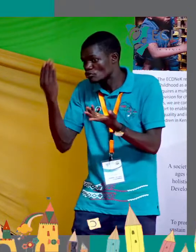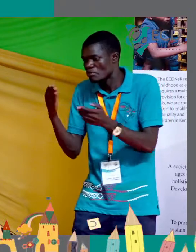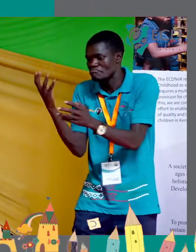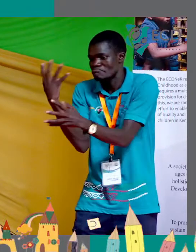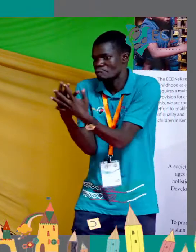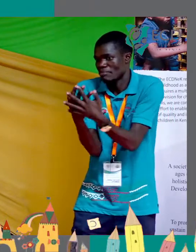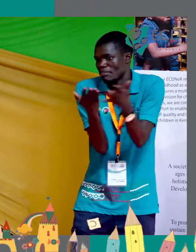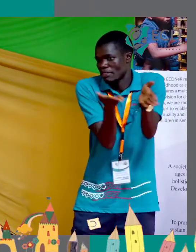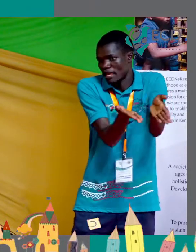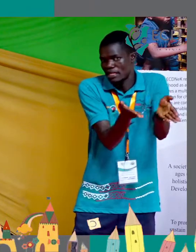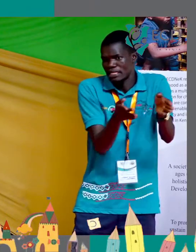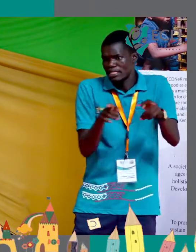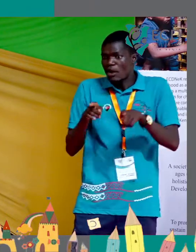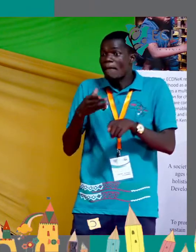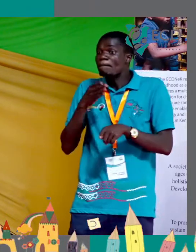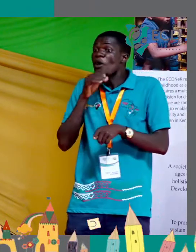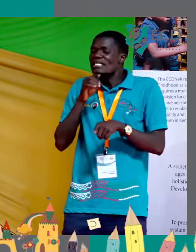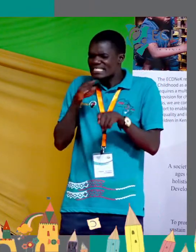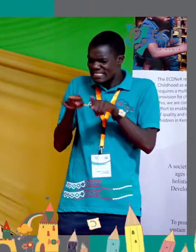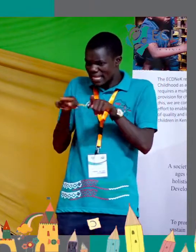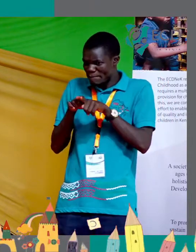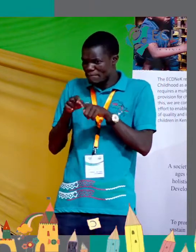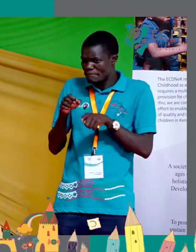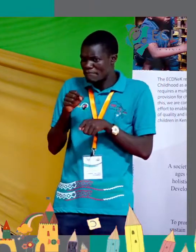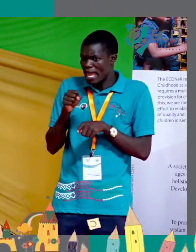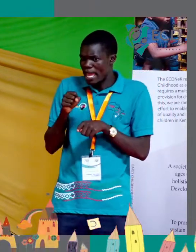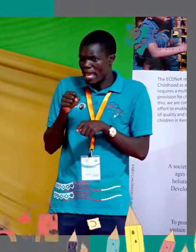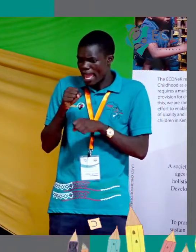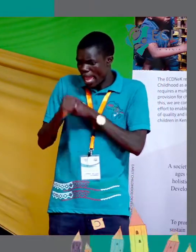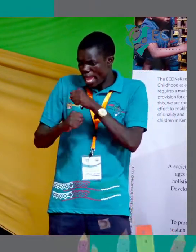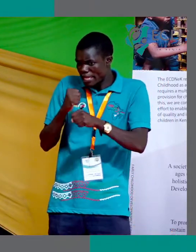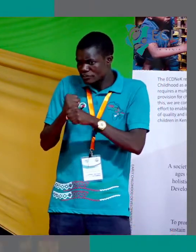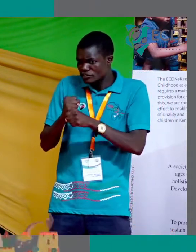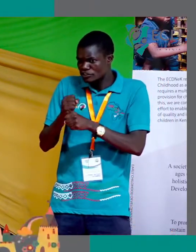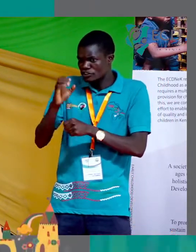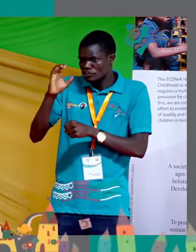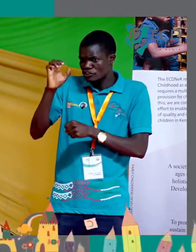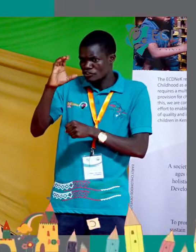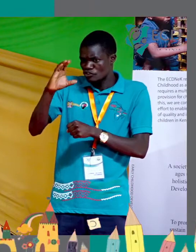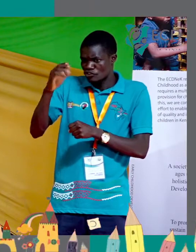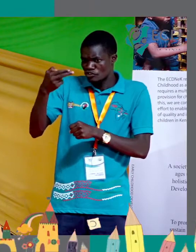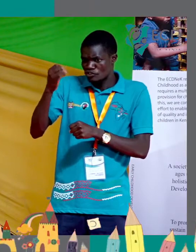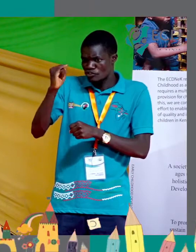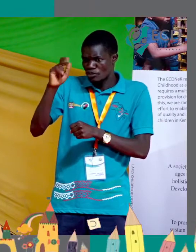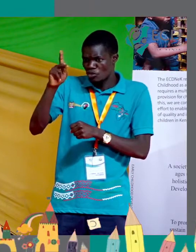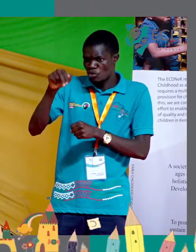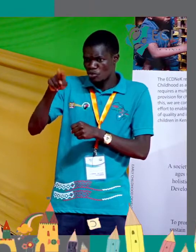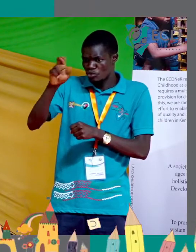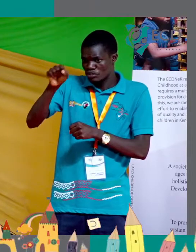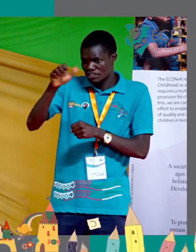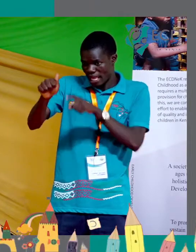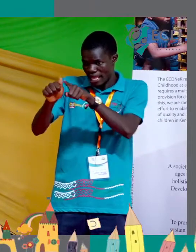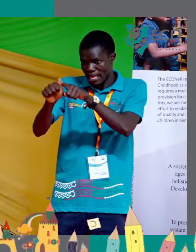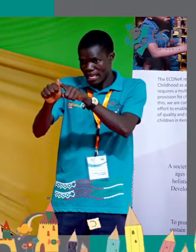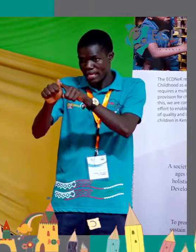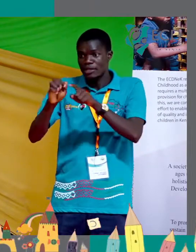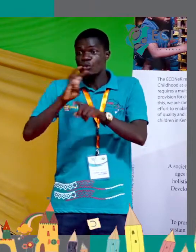the same age in Shikusa in Western Kenya, and in Shimolatewa in